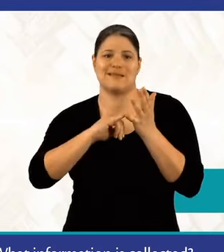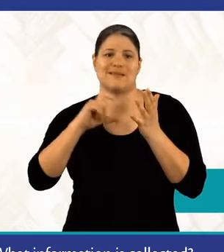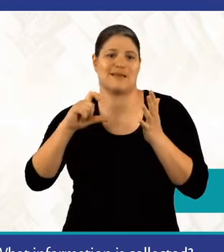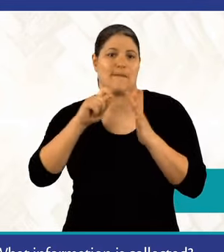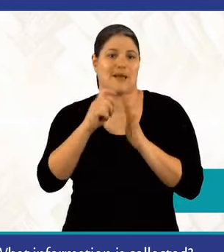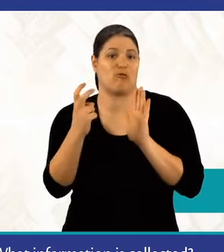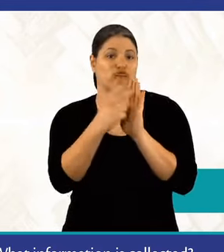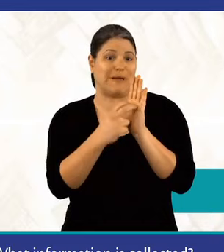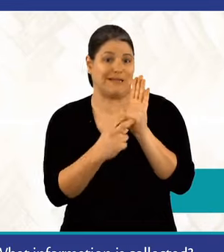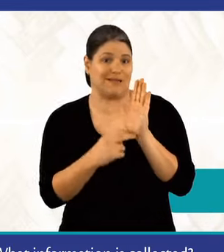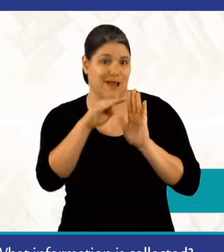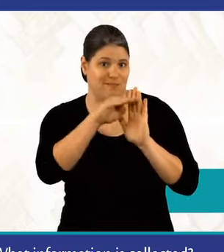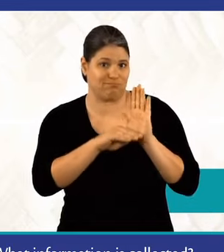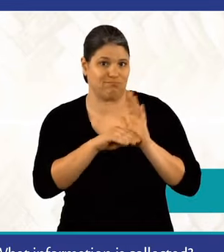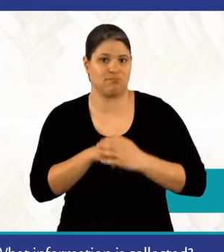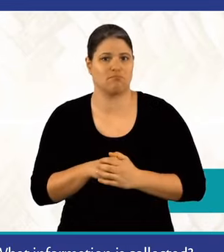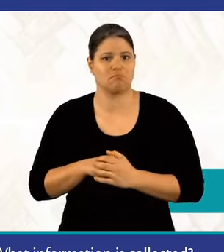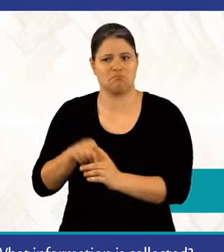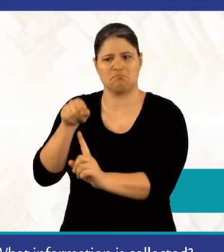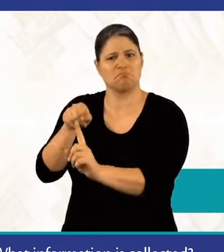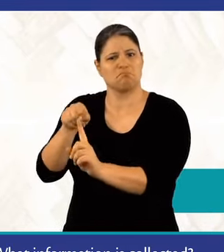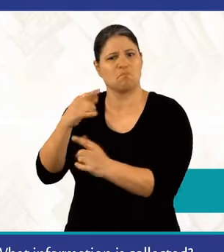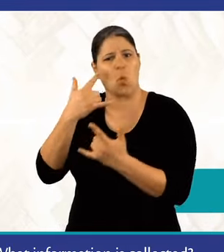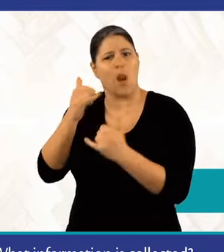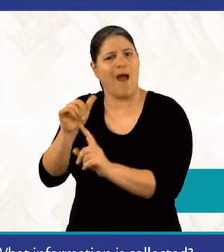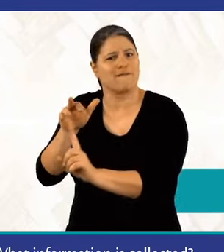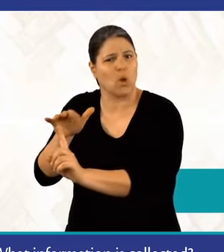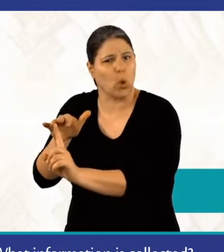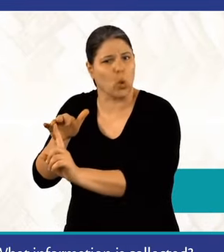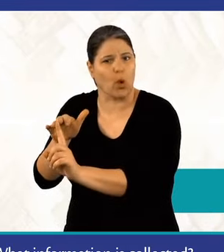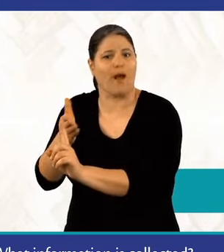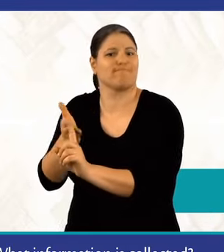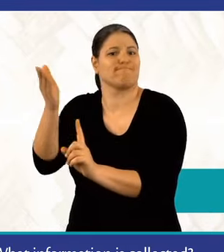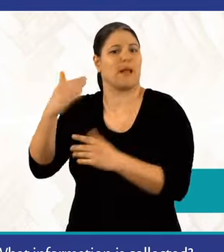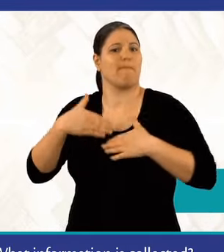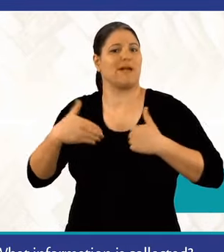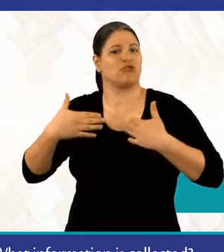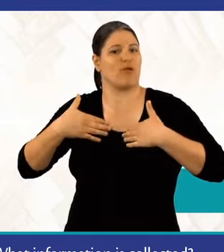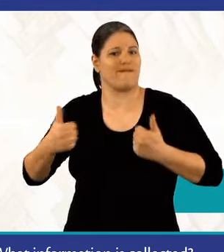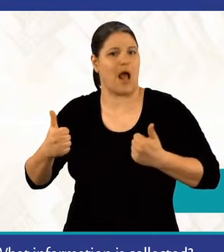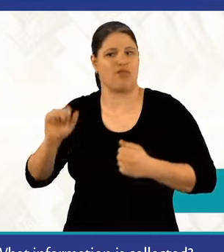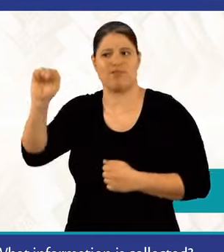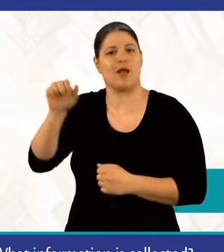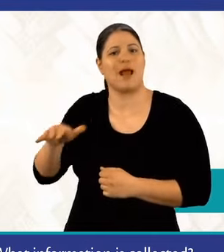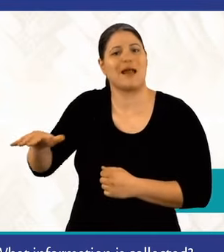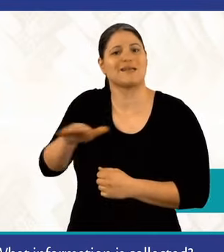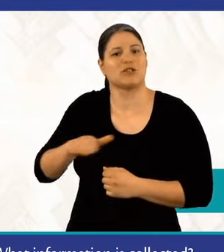National Screening Unit of the Ministry of Health. For more information about the legislation governing the